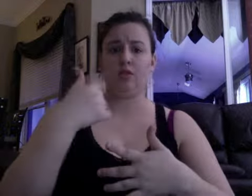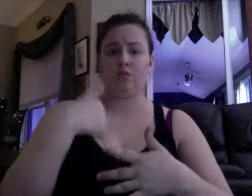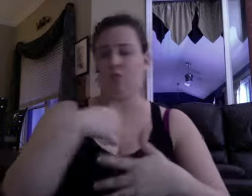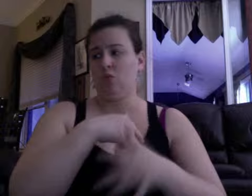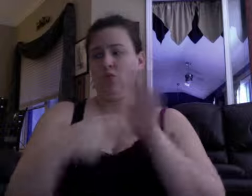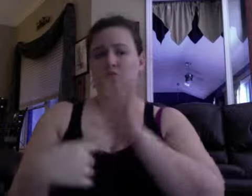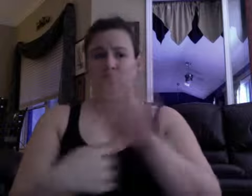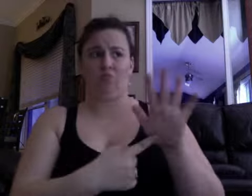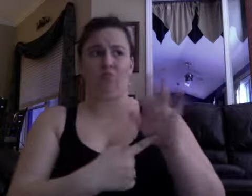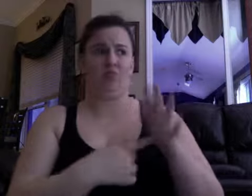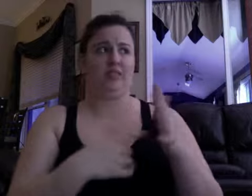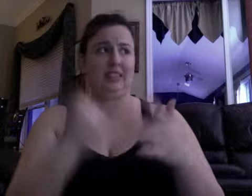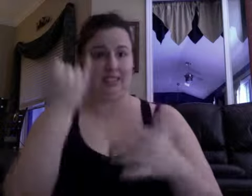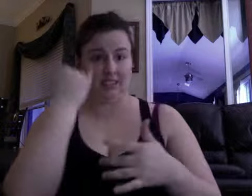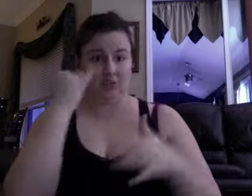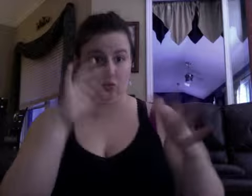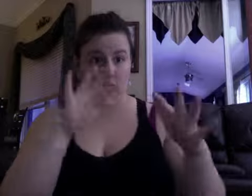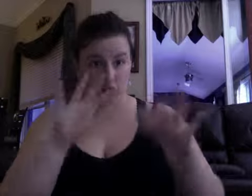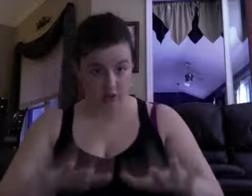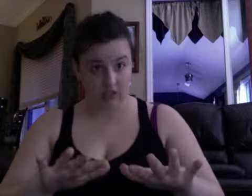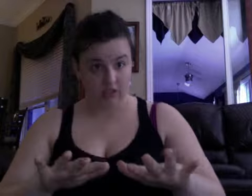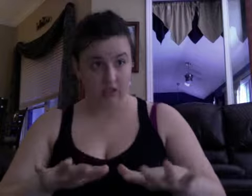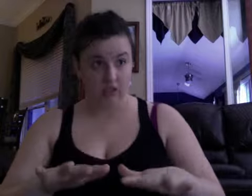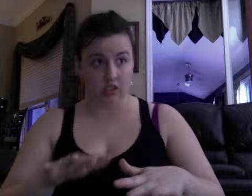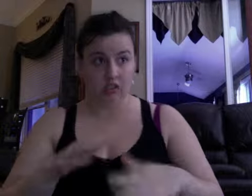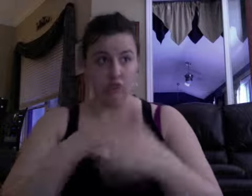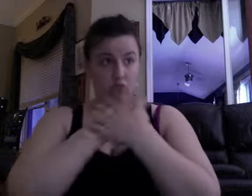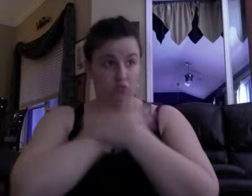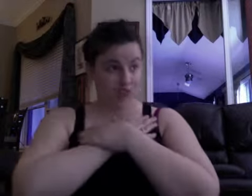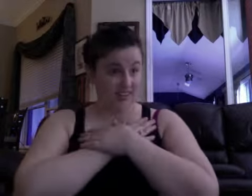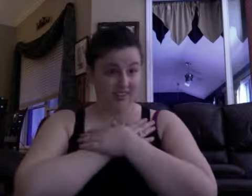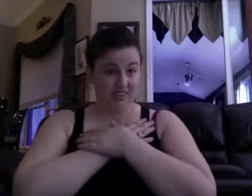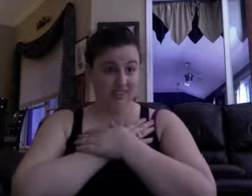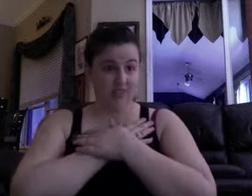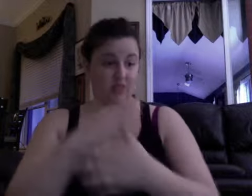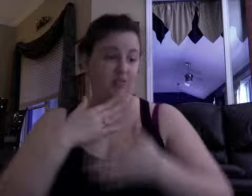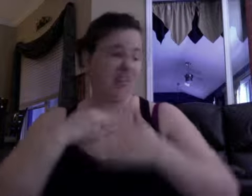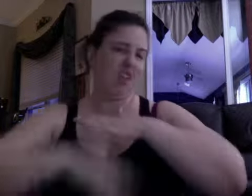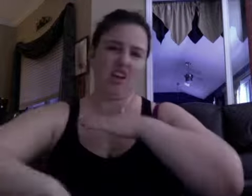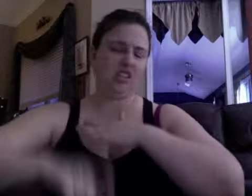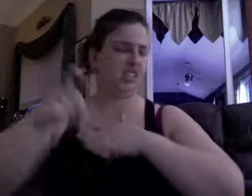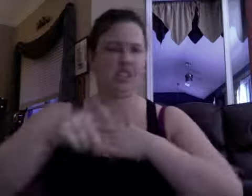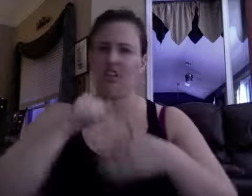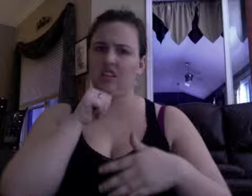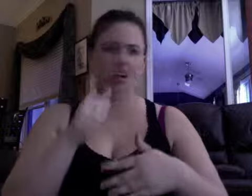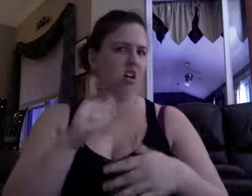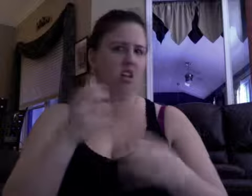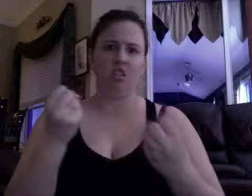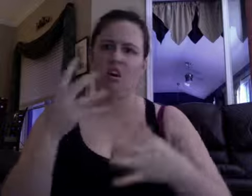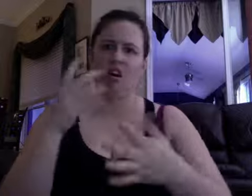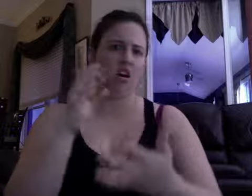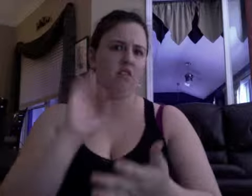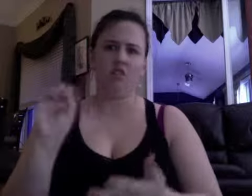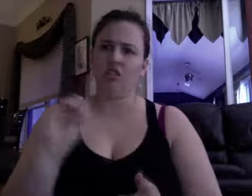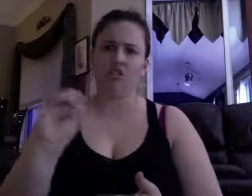resting, you breathe less. When you're running, you breathe more. And the reason for that is your muscles need